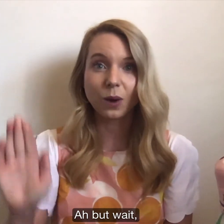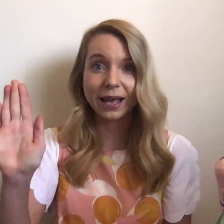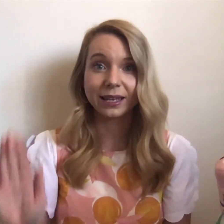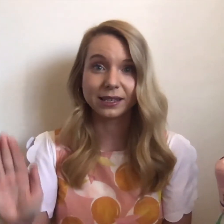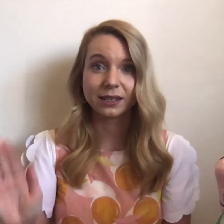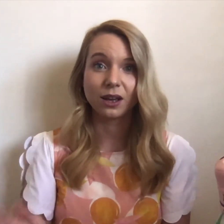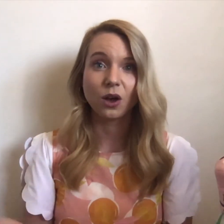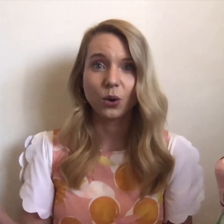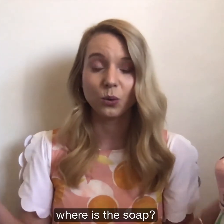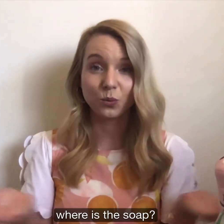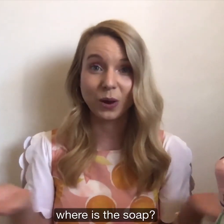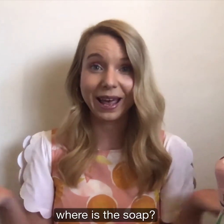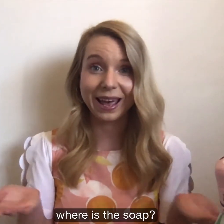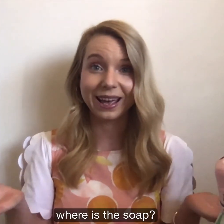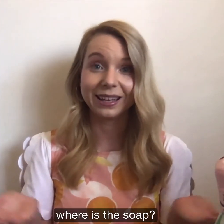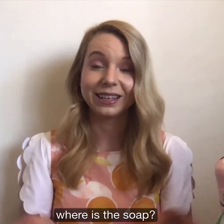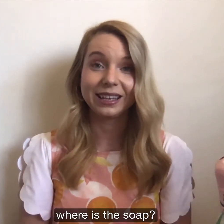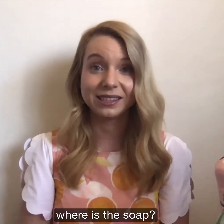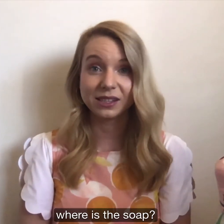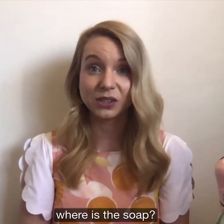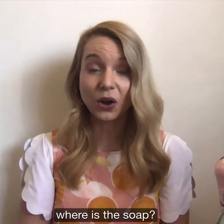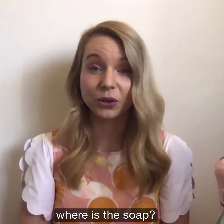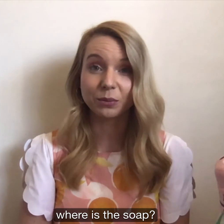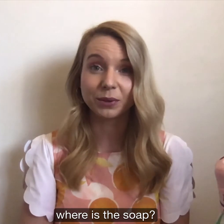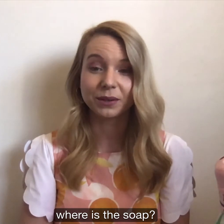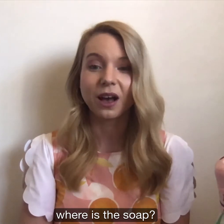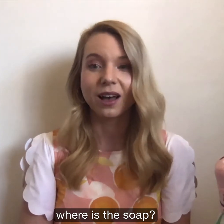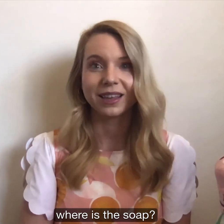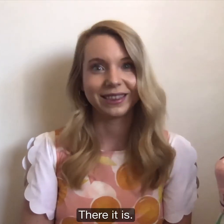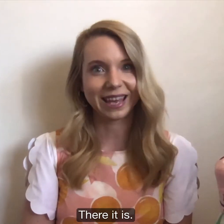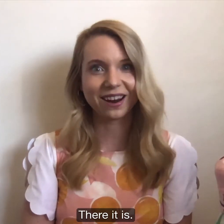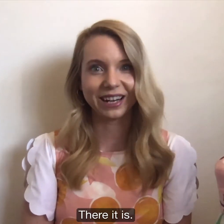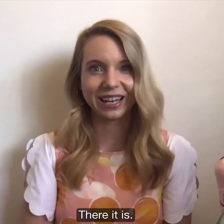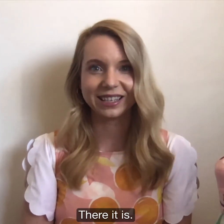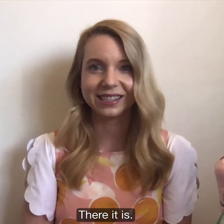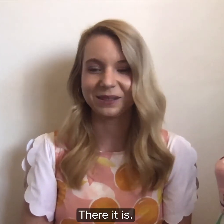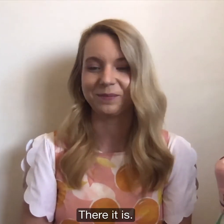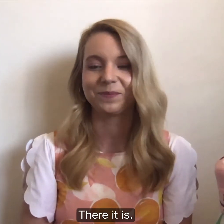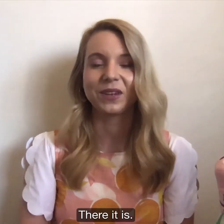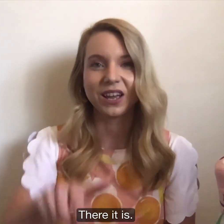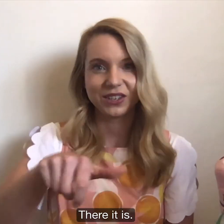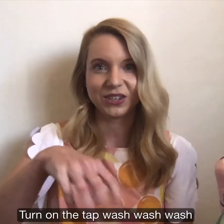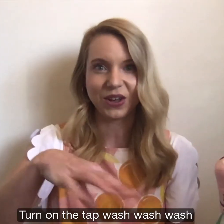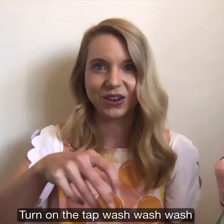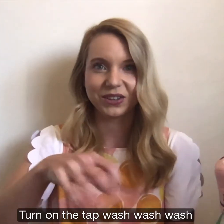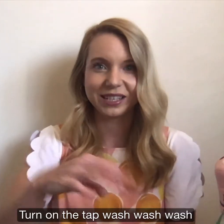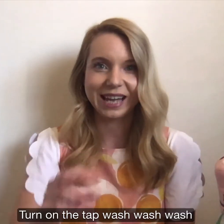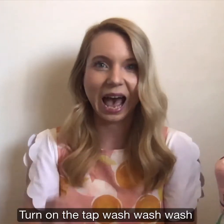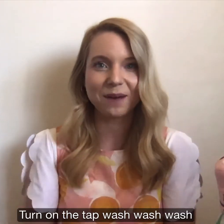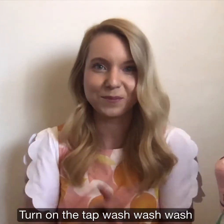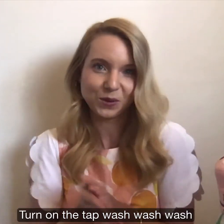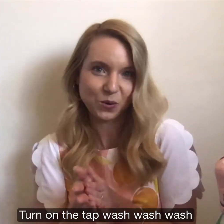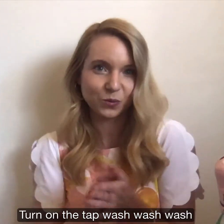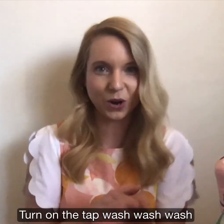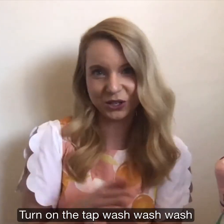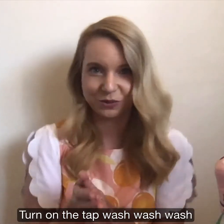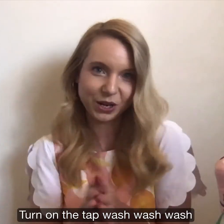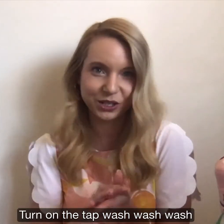wait, where is the soap? There it is. Turn on the tap, wash, wash,